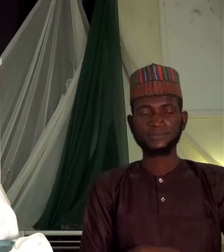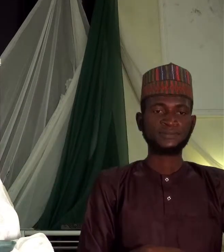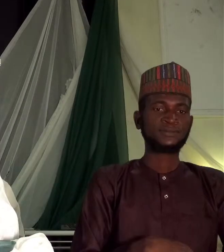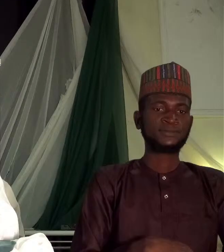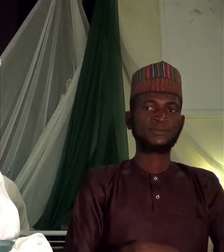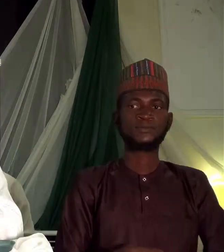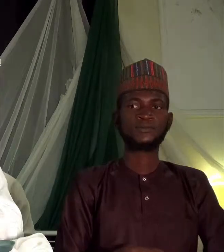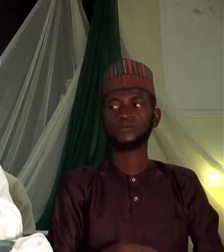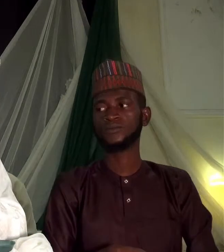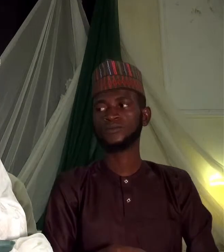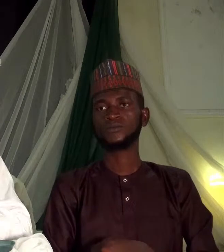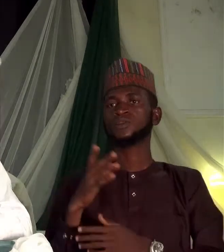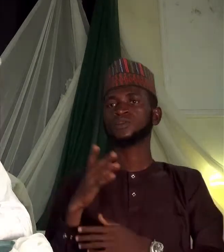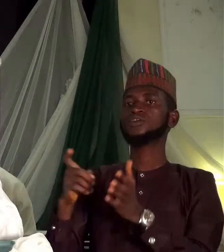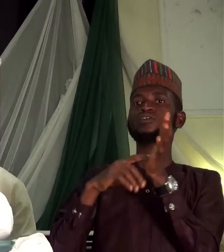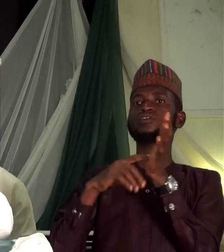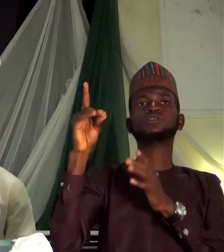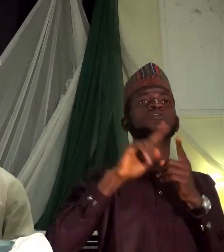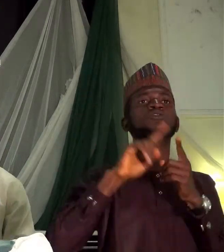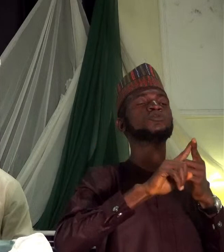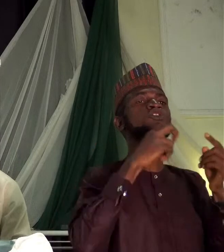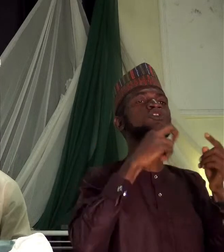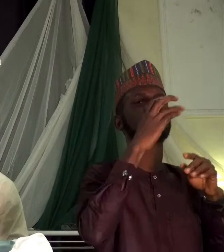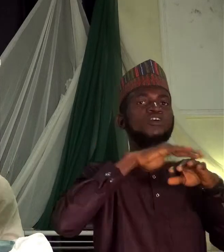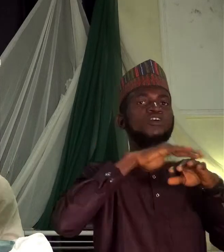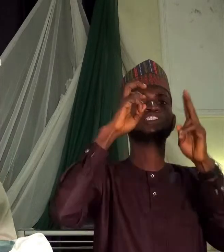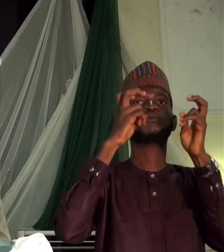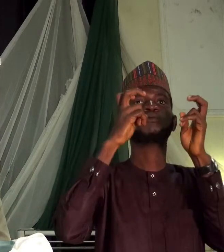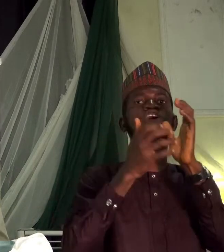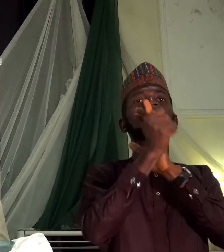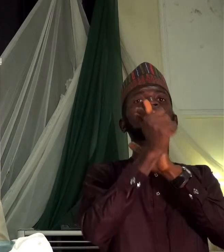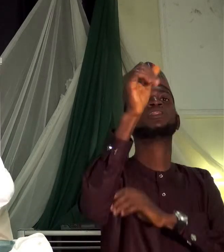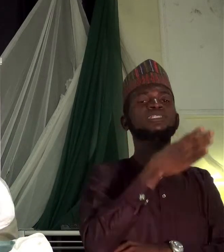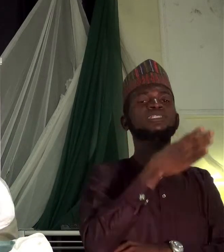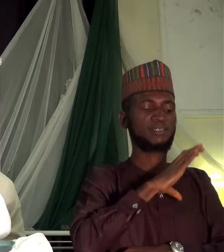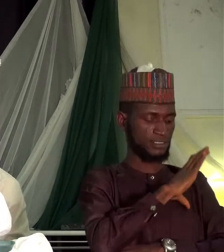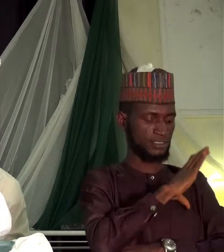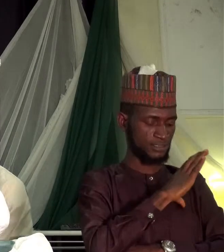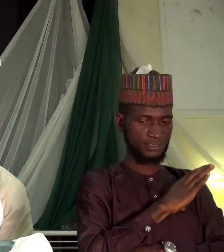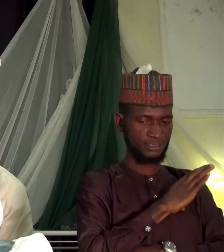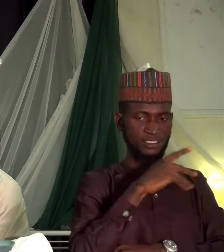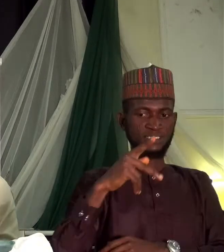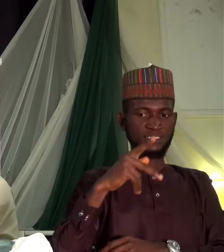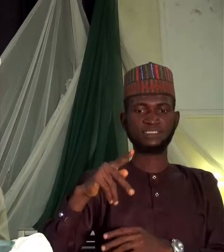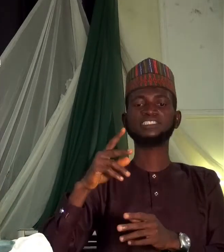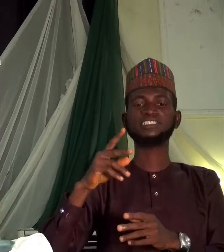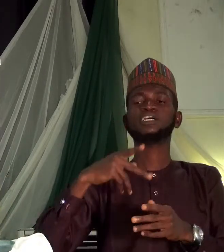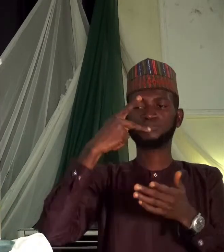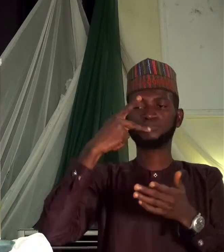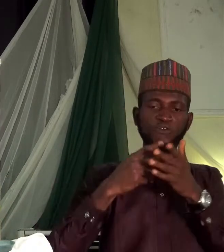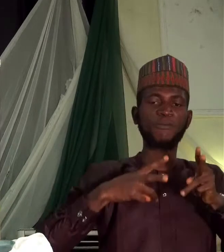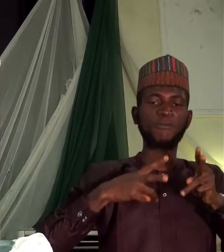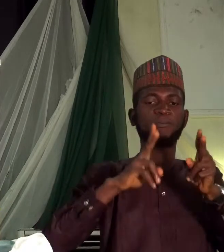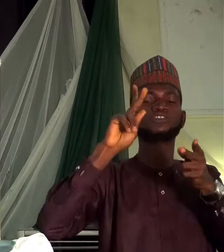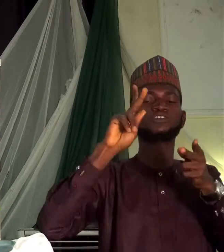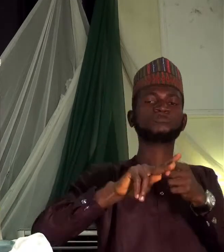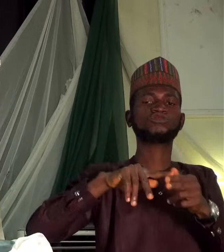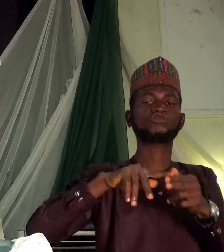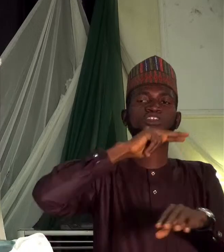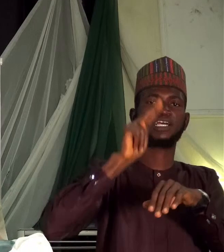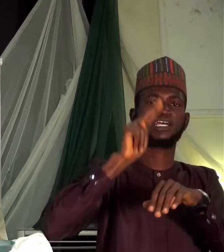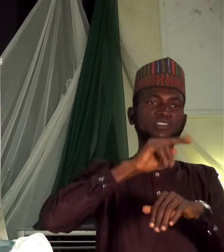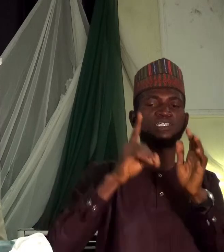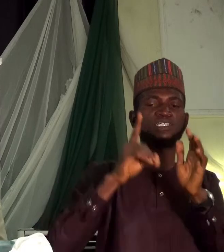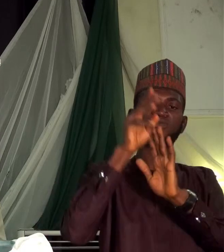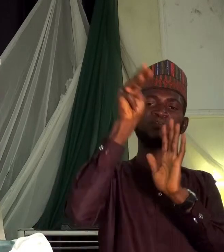barakatuh. I have been requested to speak on the topic competence and character, the proven path to national development. Competence